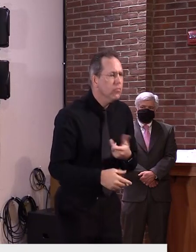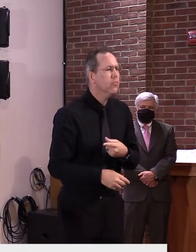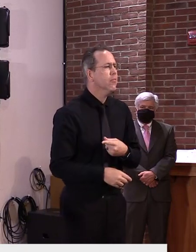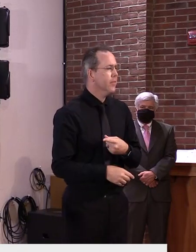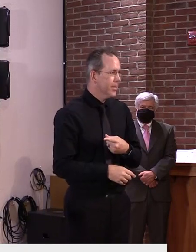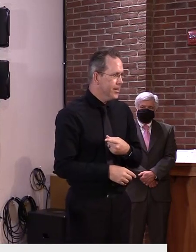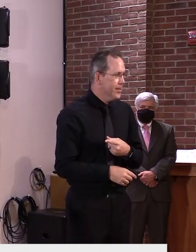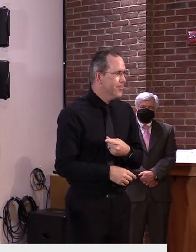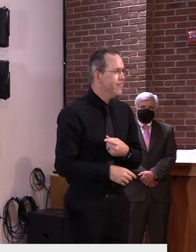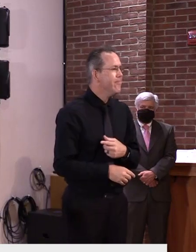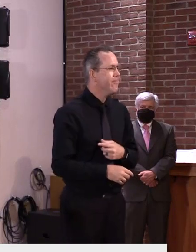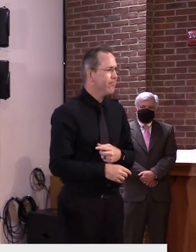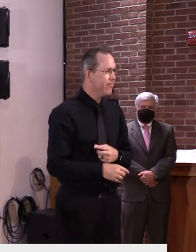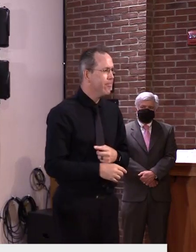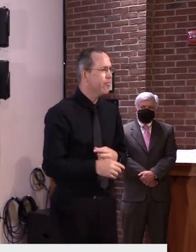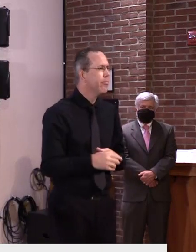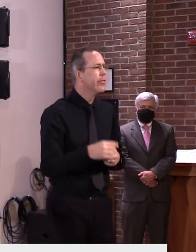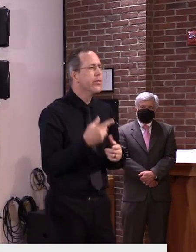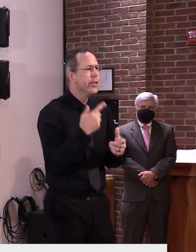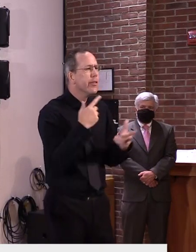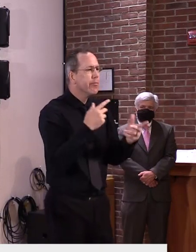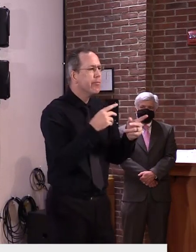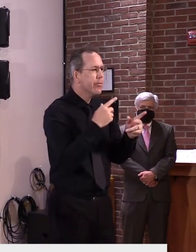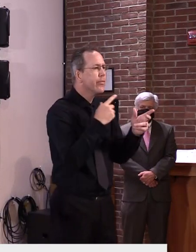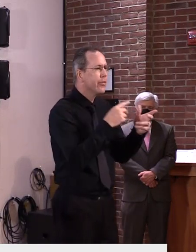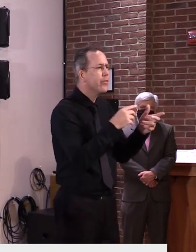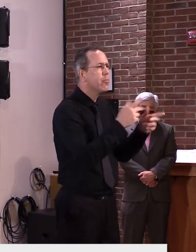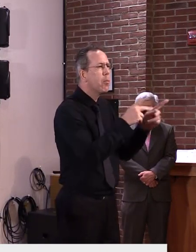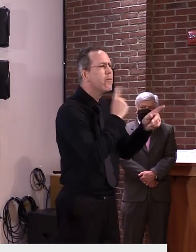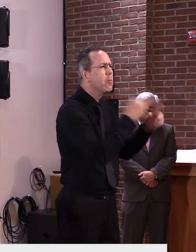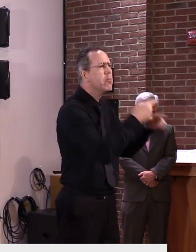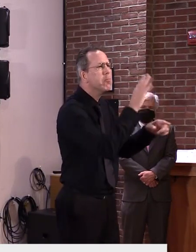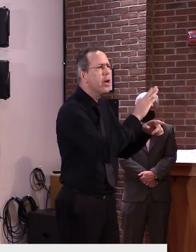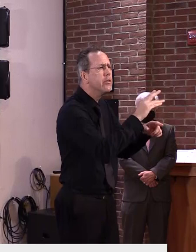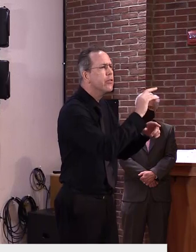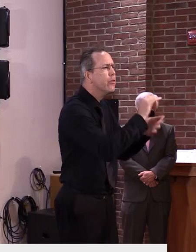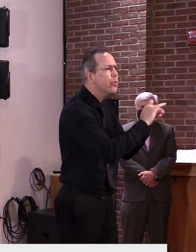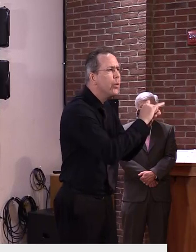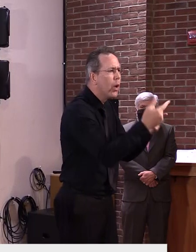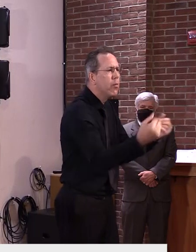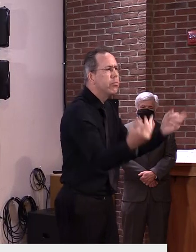every capacity, but it's not alarming. No, I mean